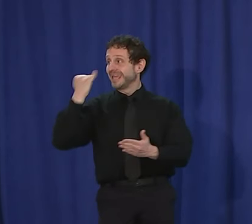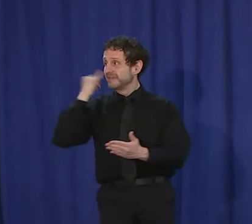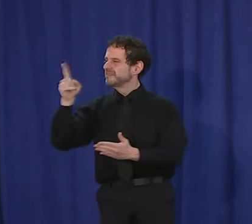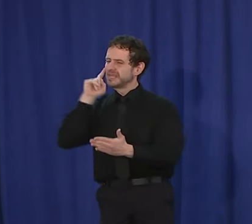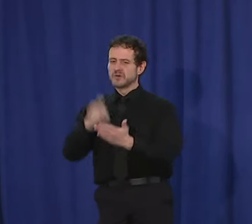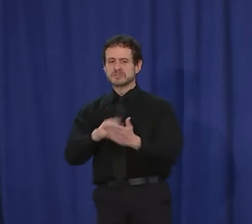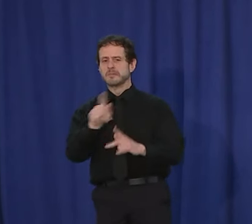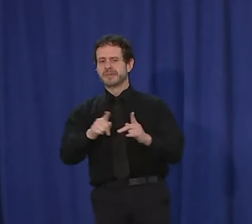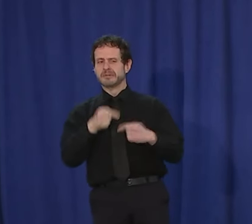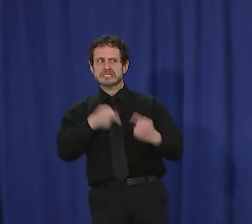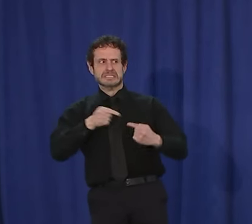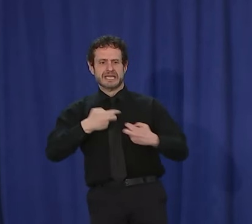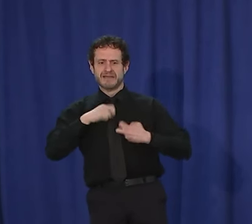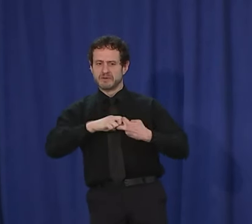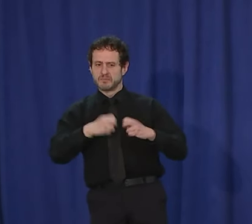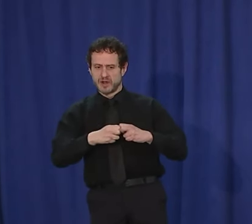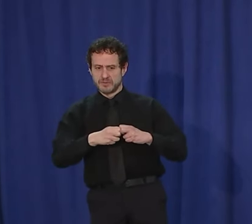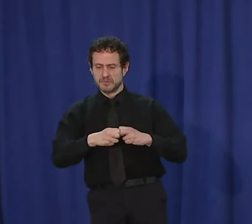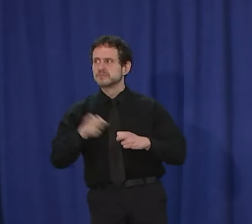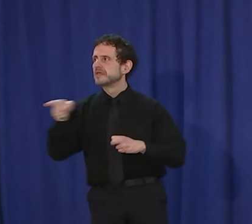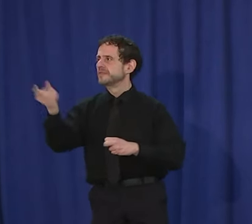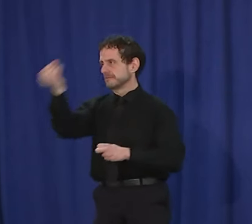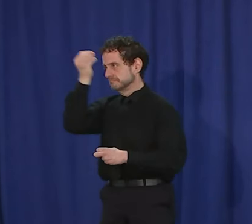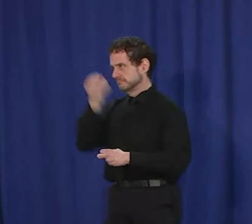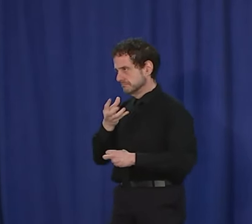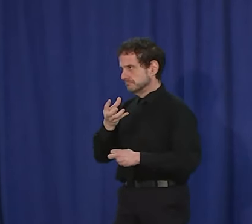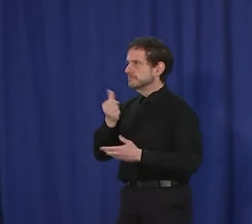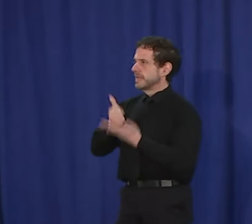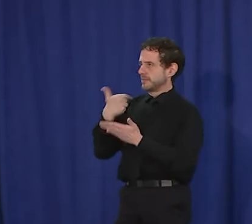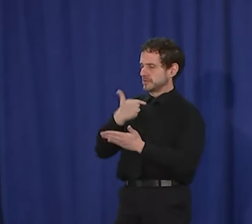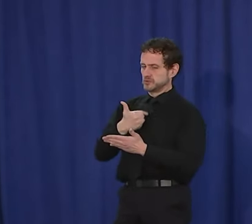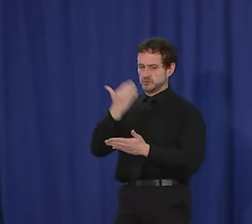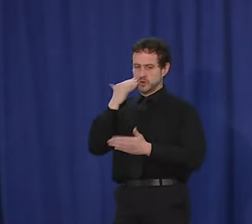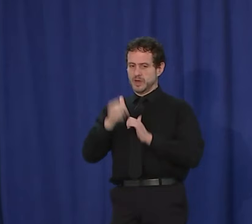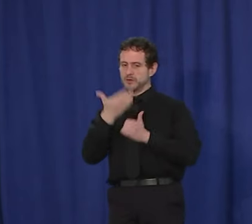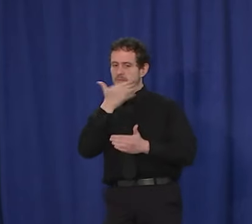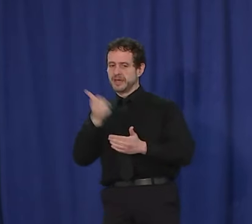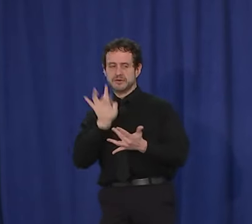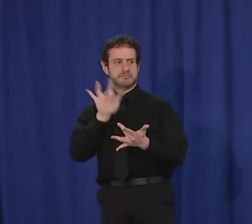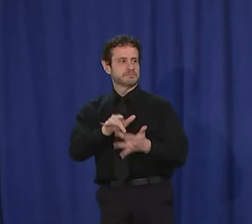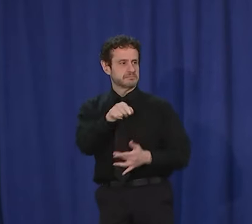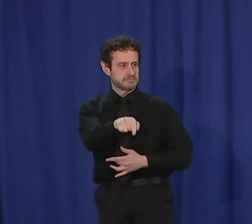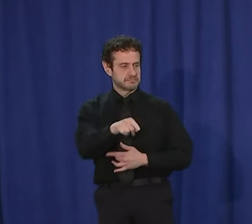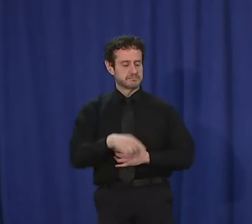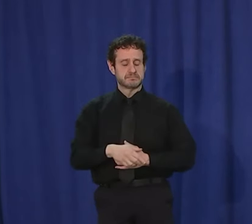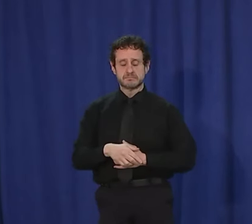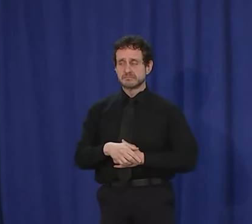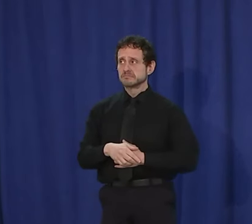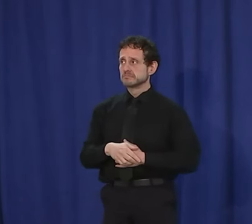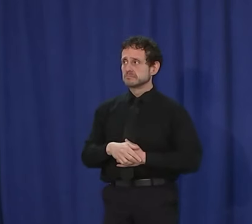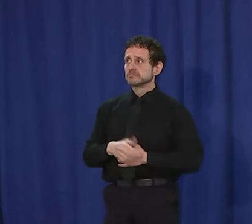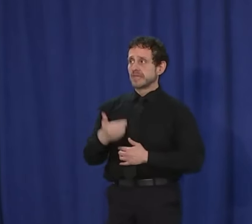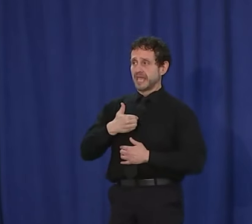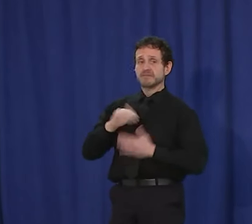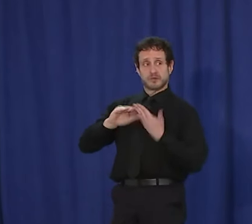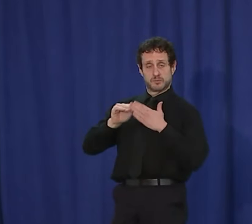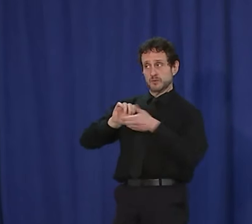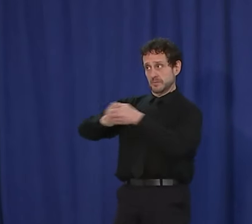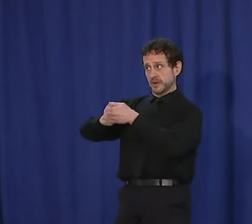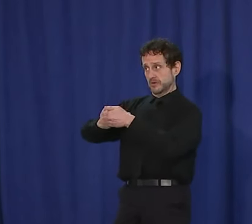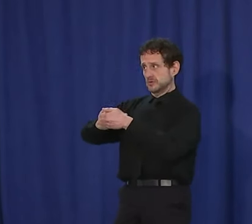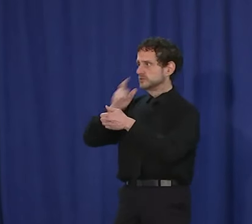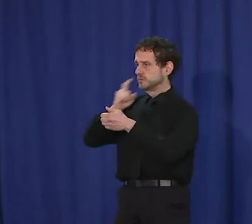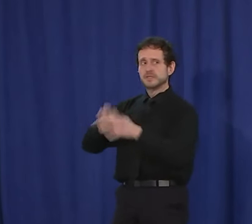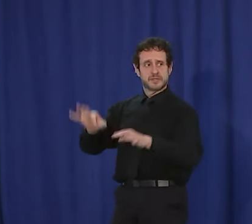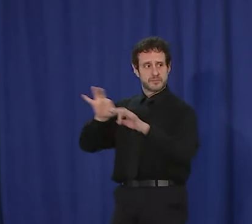having trusted community partners be the face of this outreach effort is intentional, and I think has paid dividends